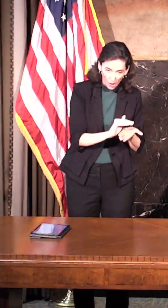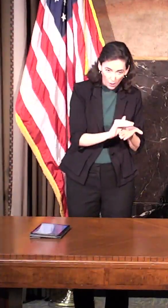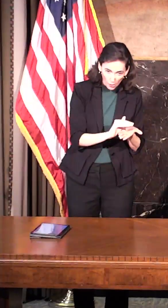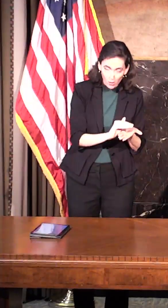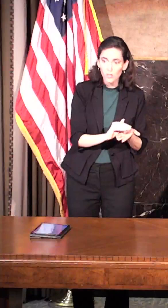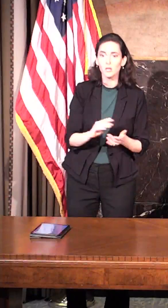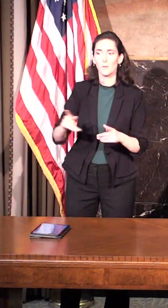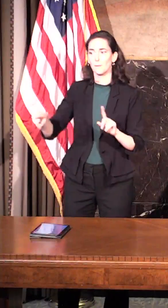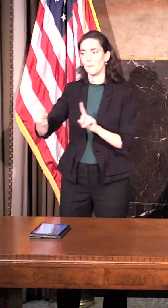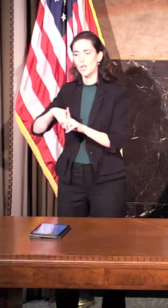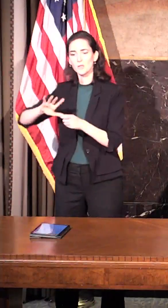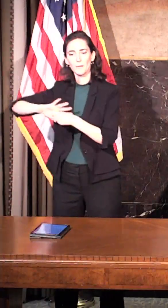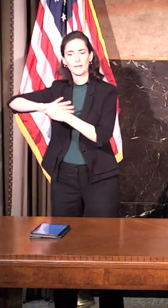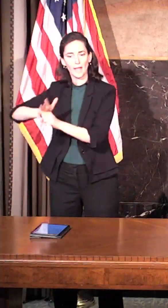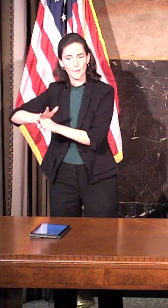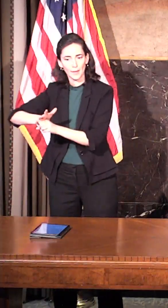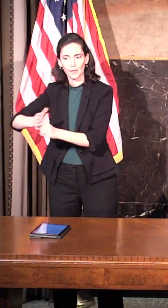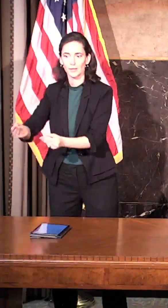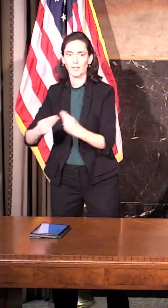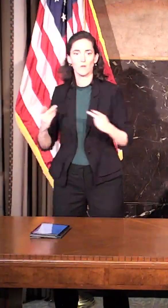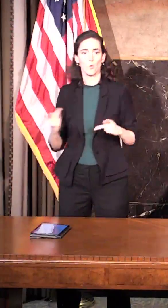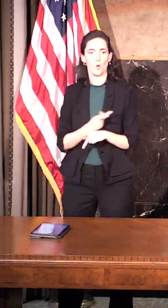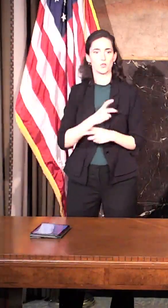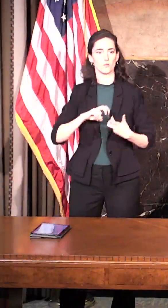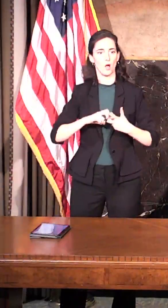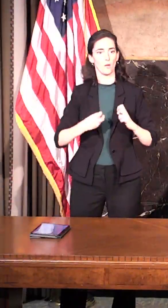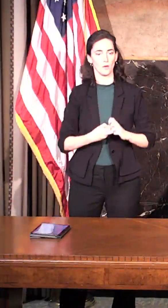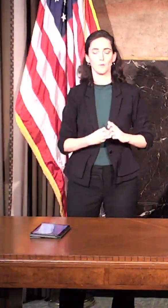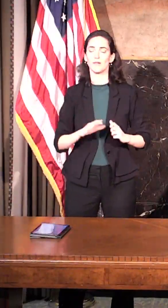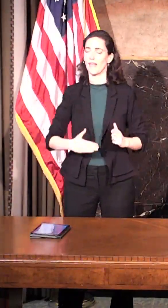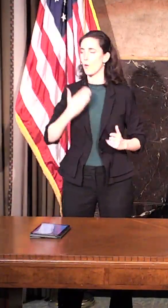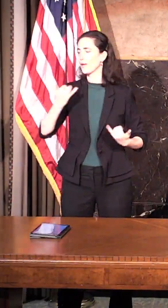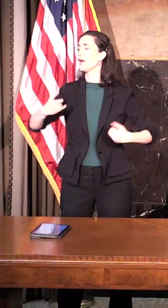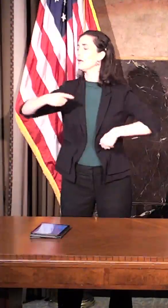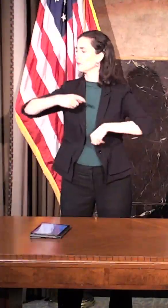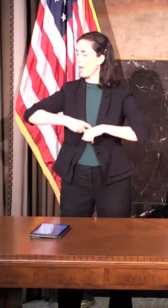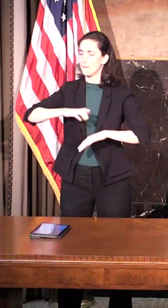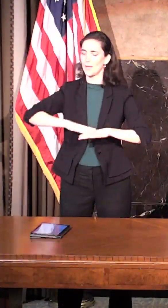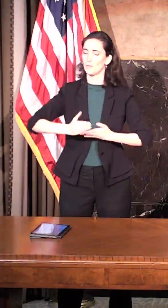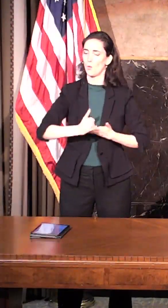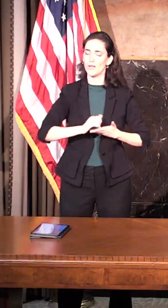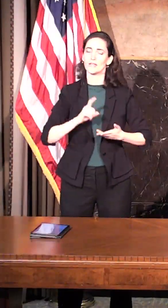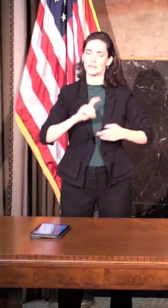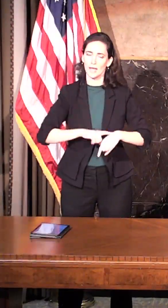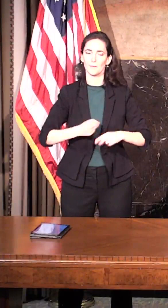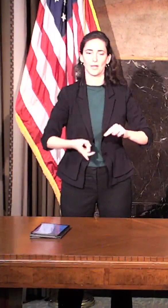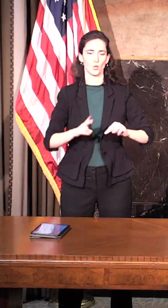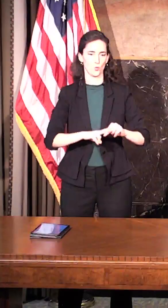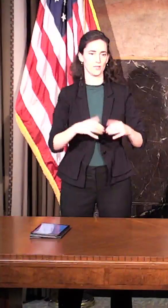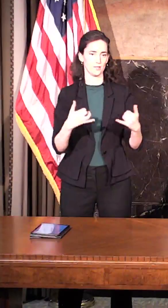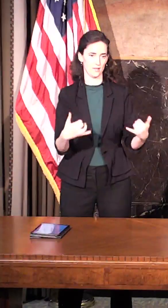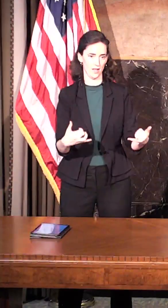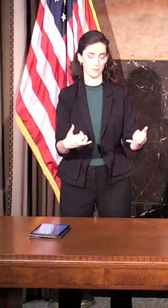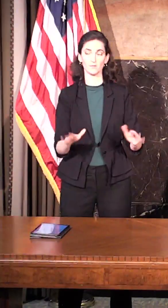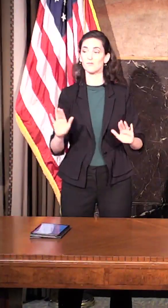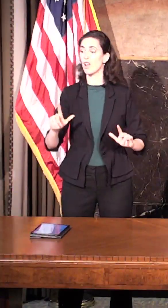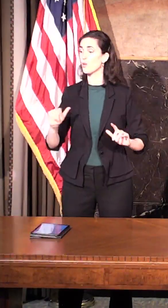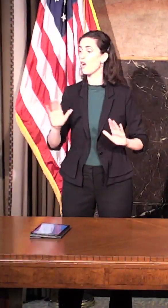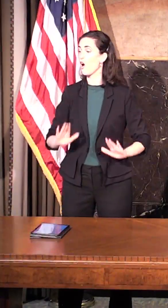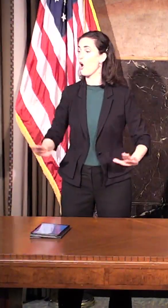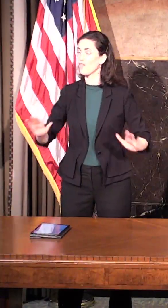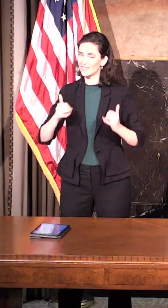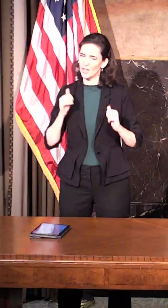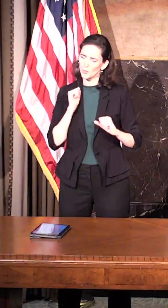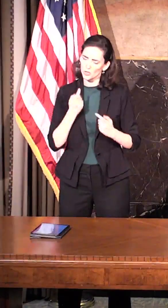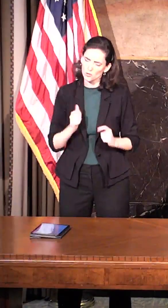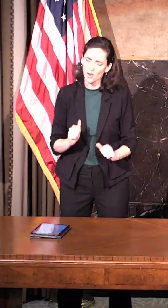wage, that I believe it's time that we increase the minimum wage. There will be additional efforts in Louisiana this year